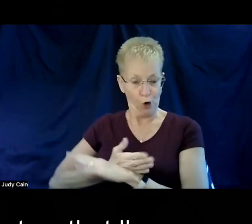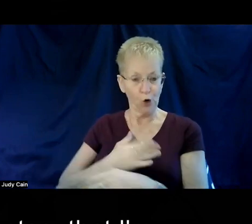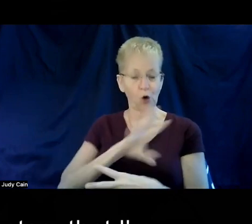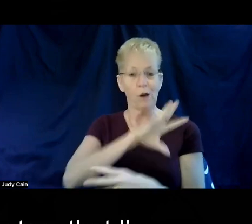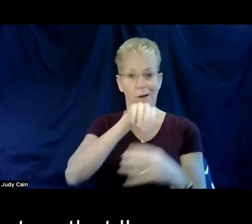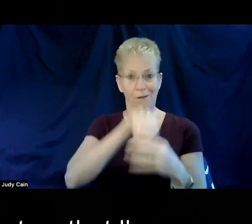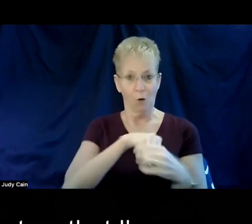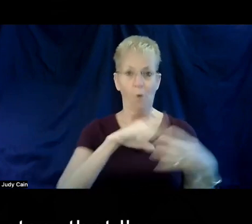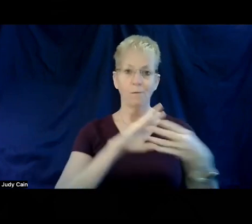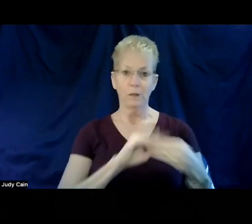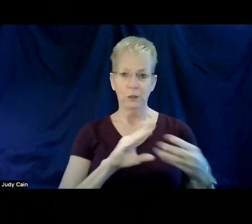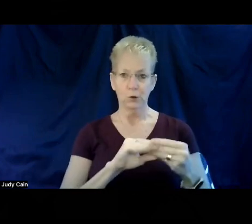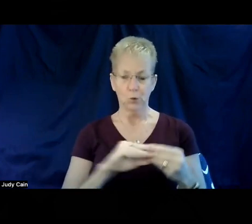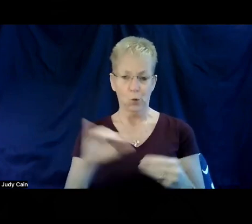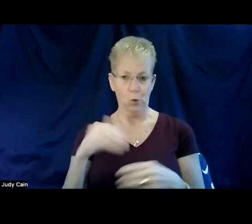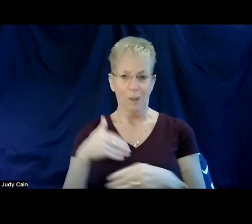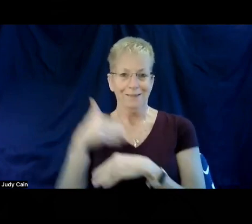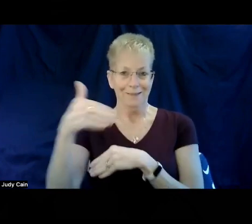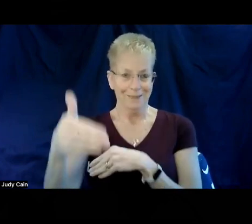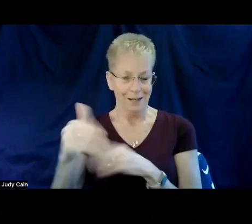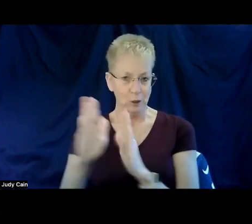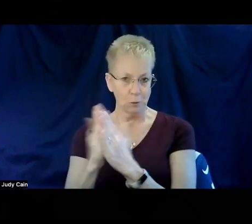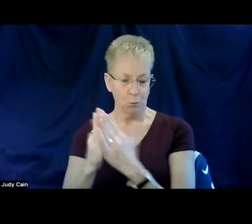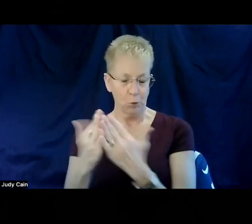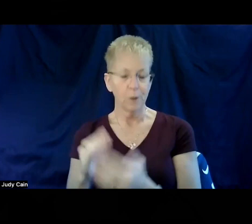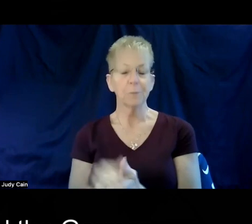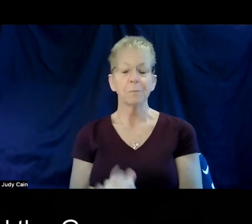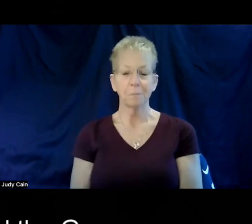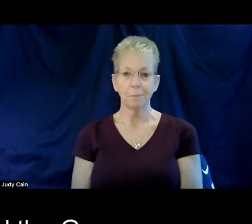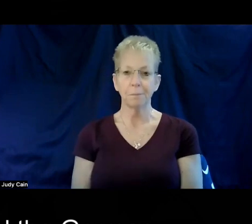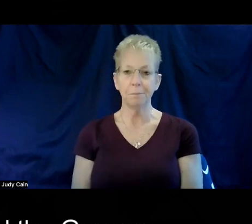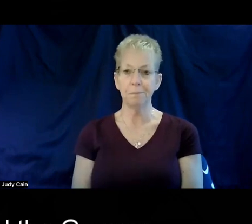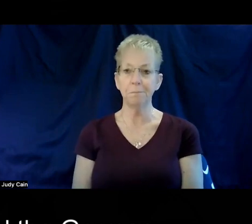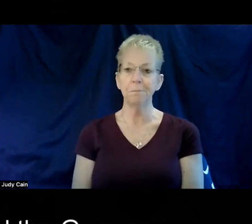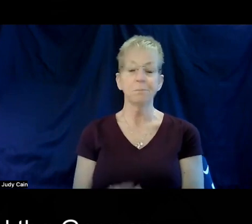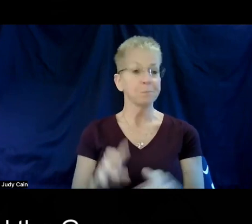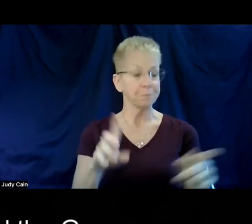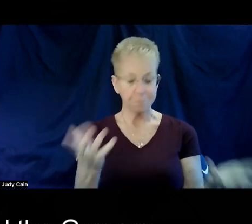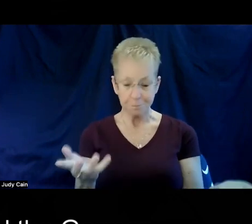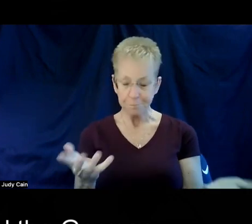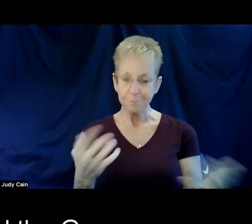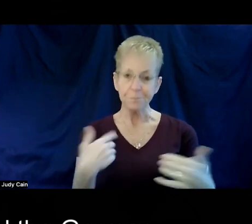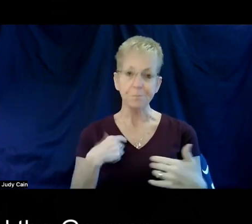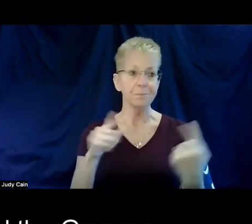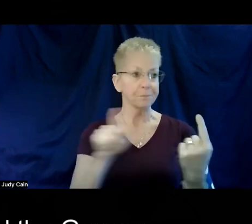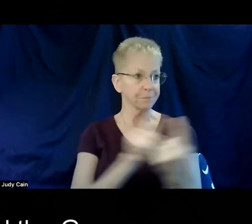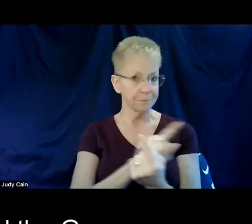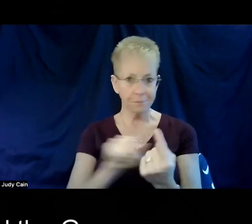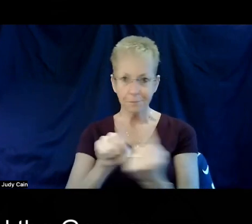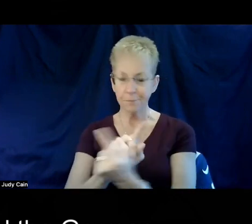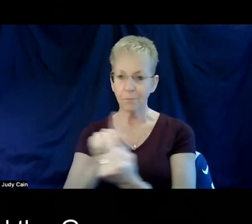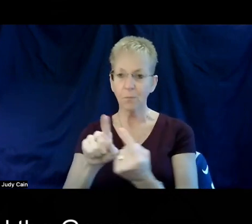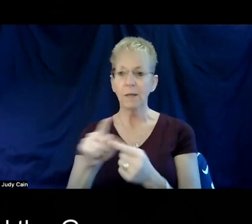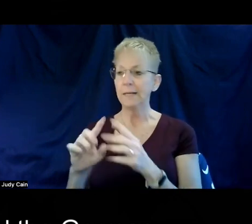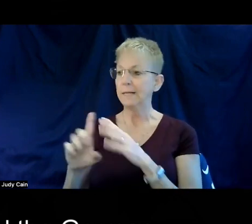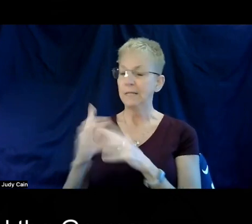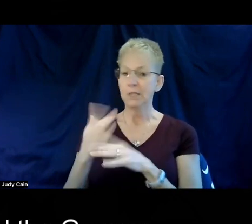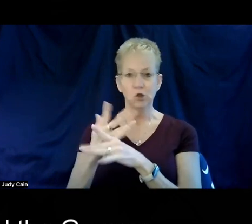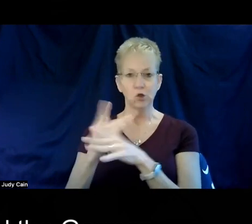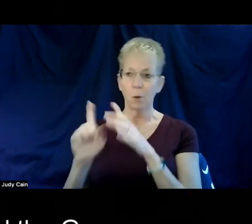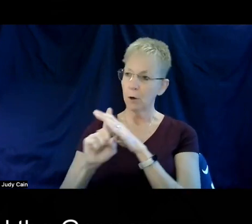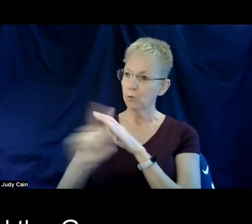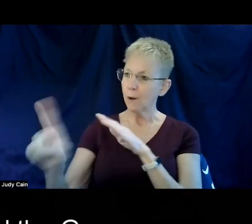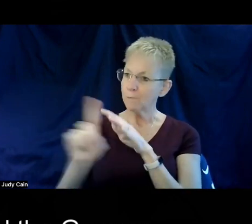the story that I'm working on. And um, again, I encountered the German refugees, the